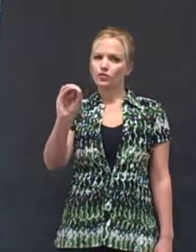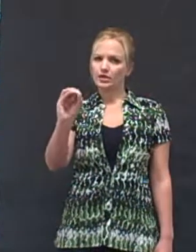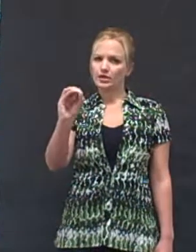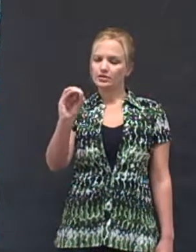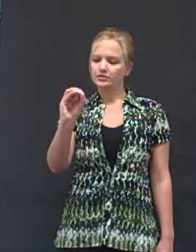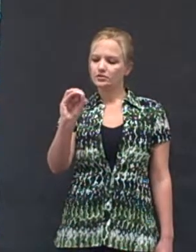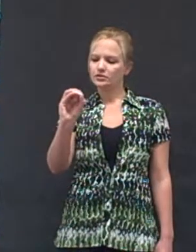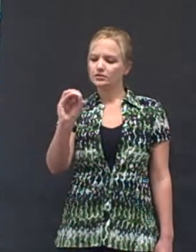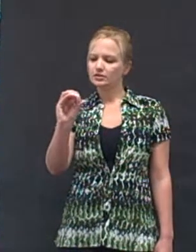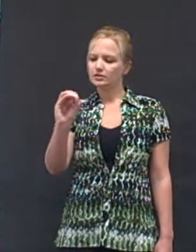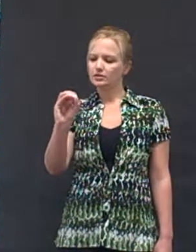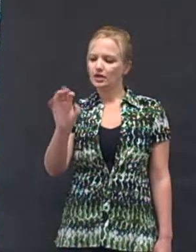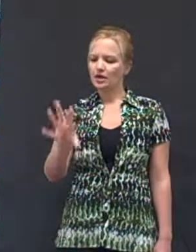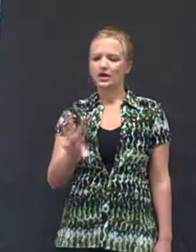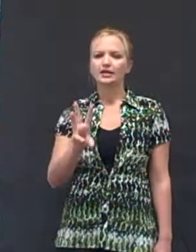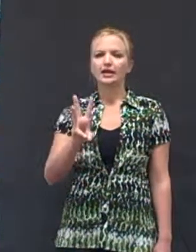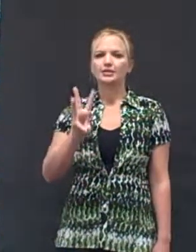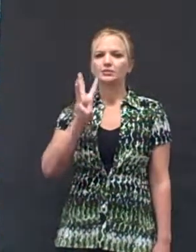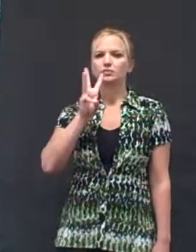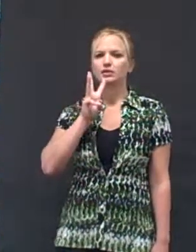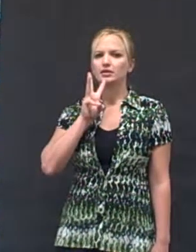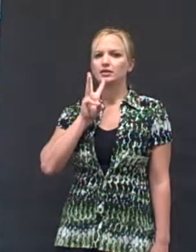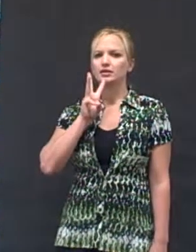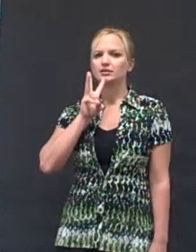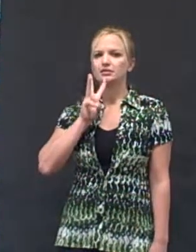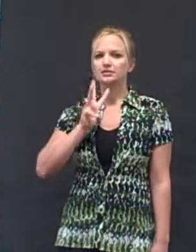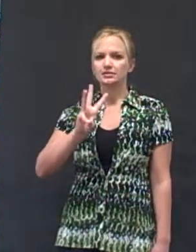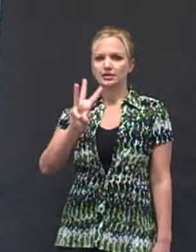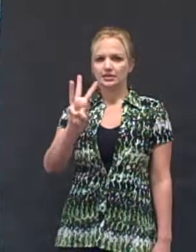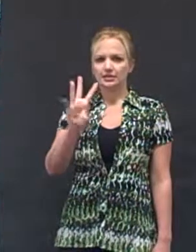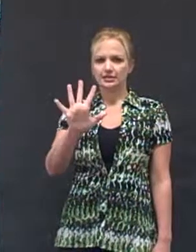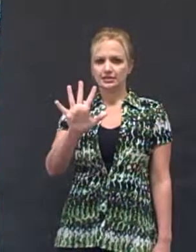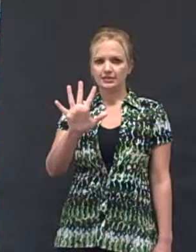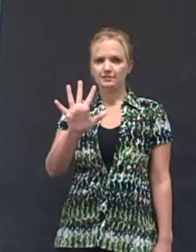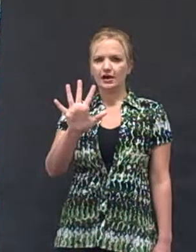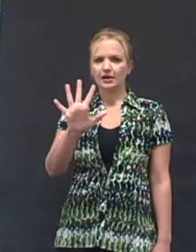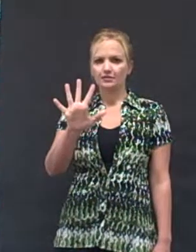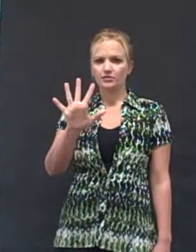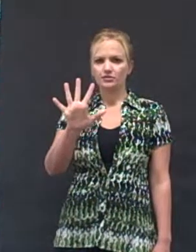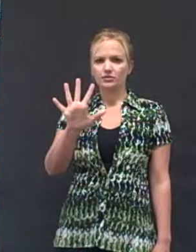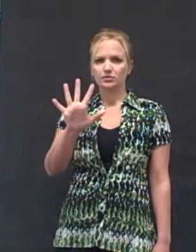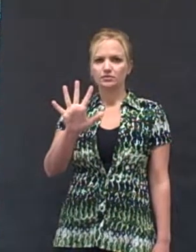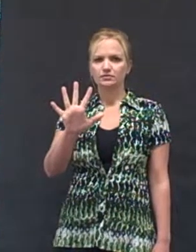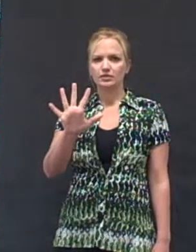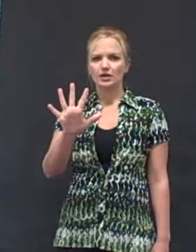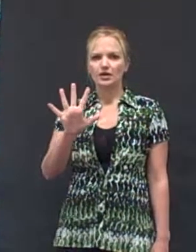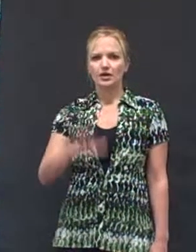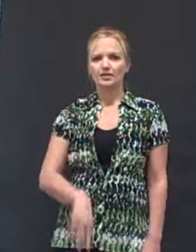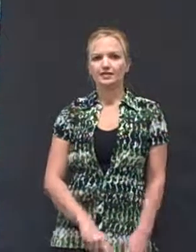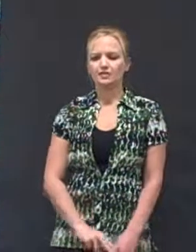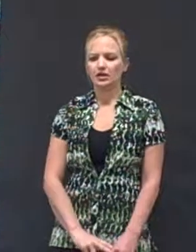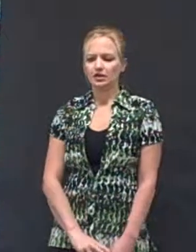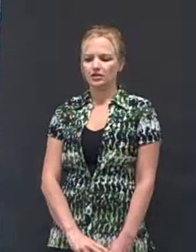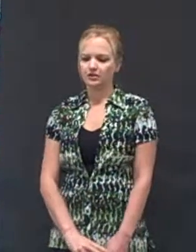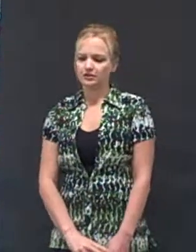40 years old. And last one is 65 years old. And that's our age.